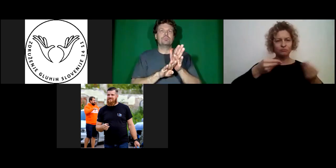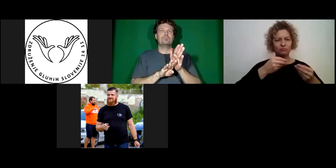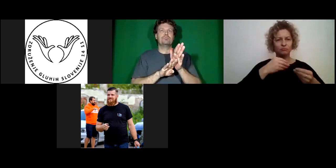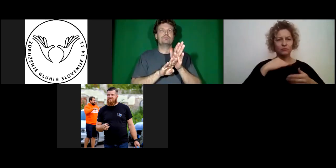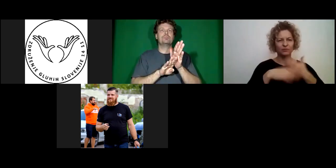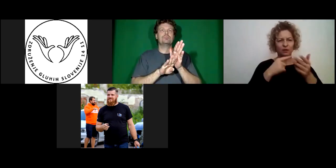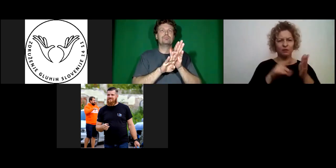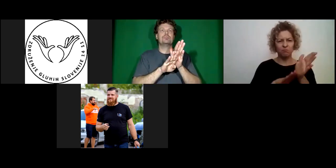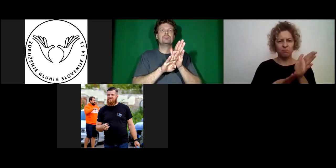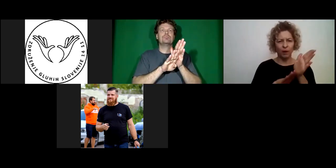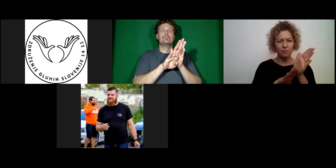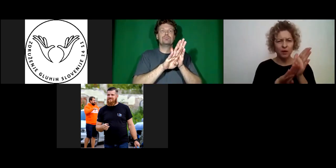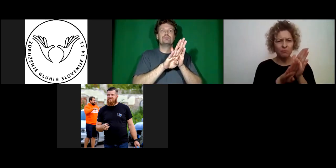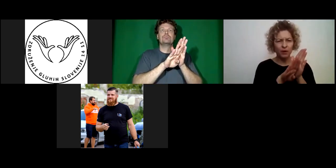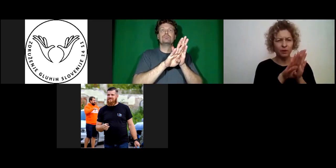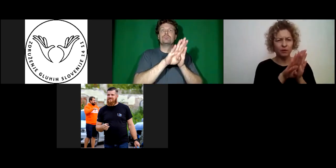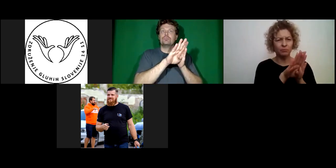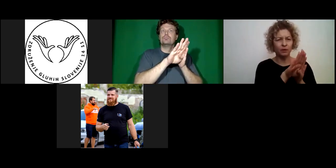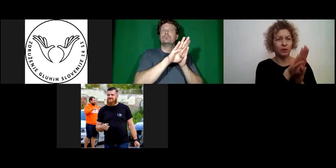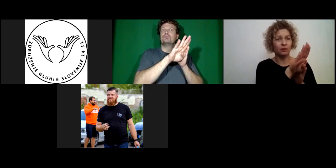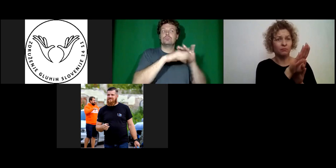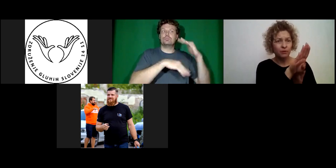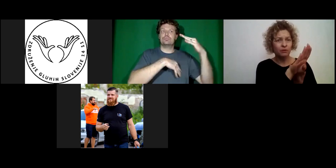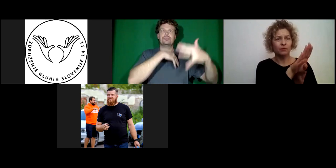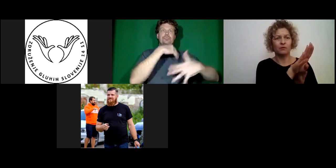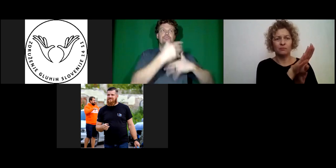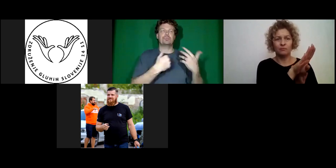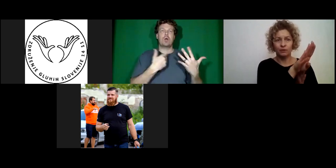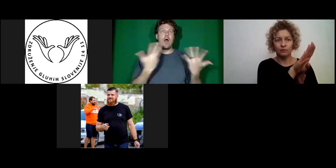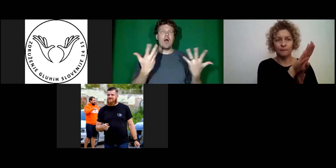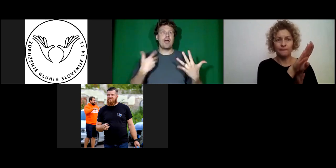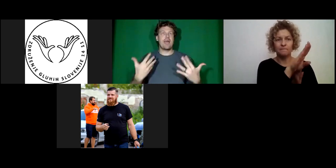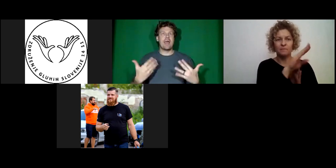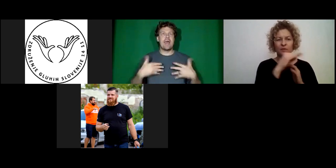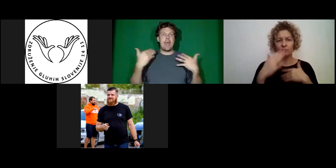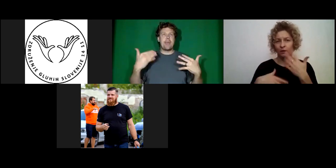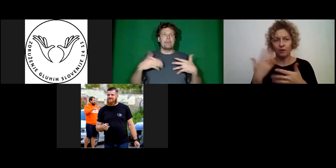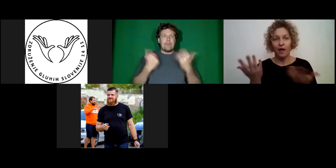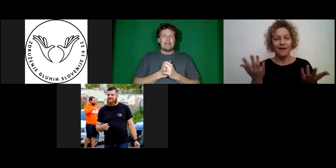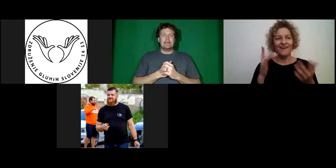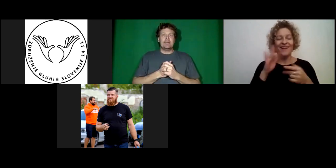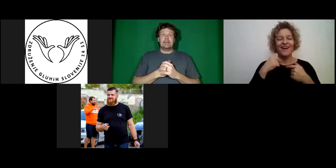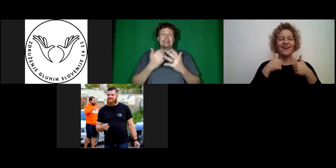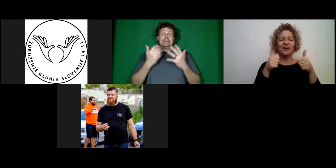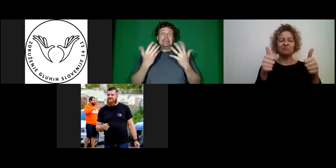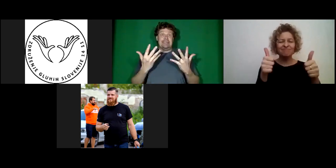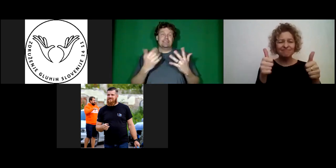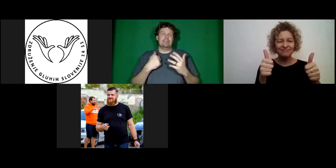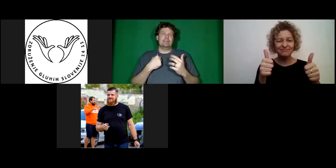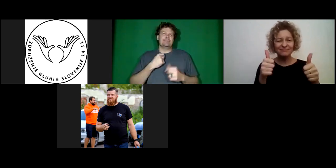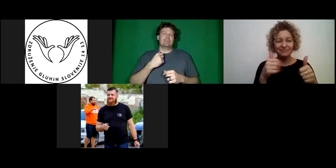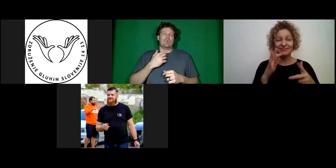movements. And that way my teammates could communicate with me and we could communicate with each other. And